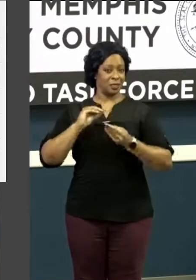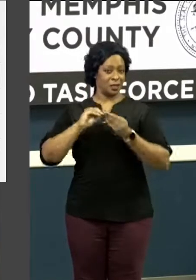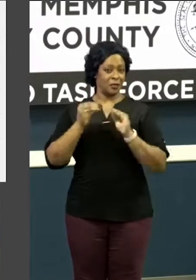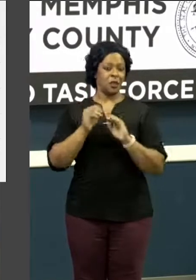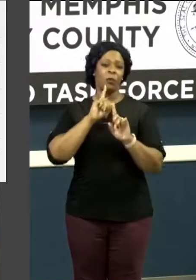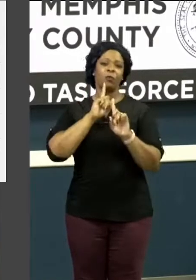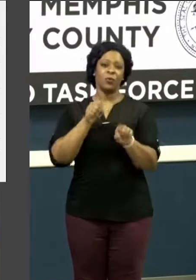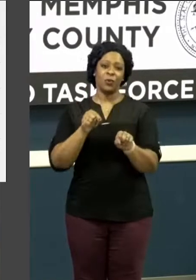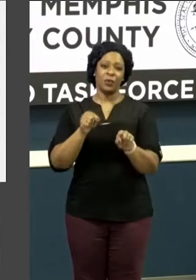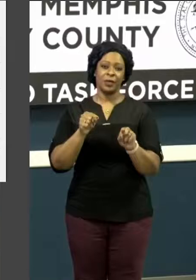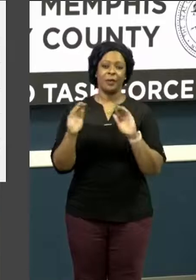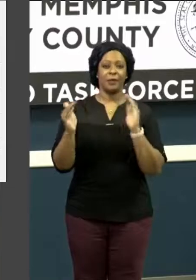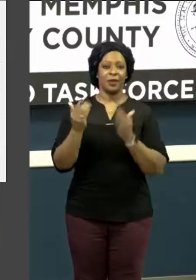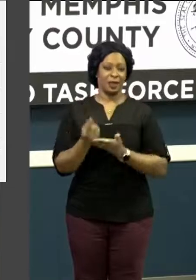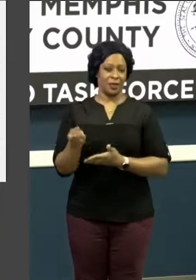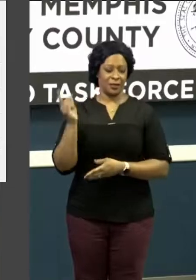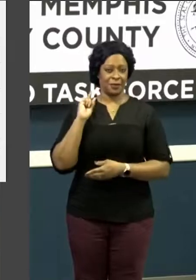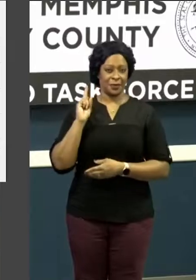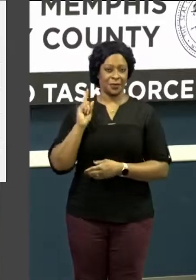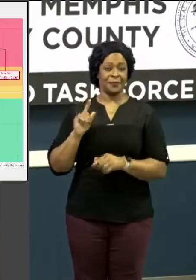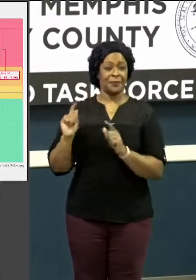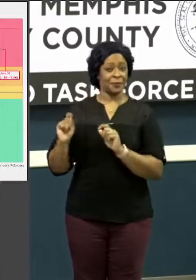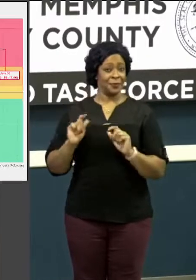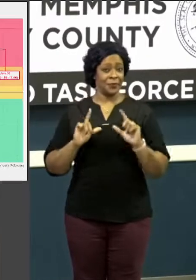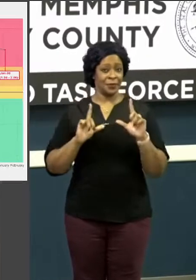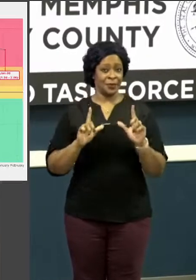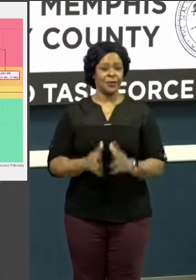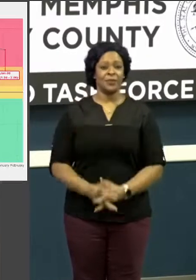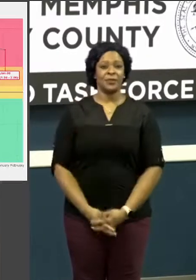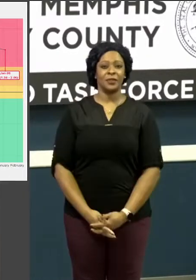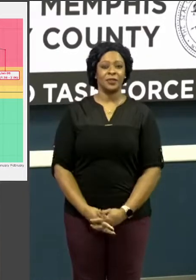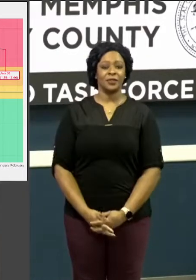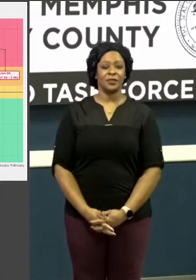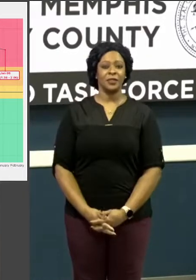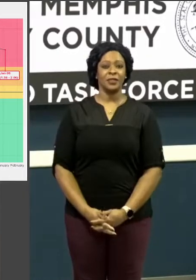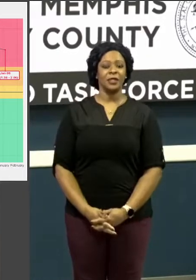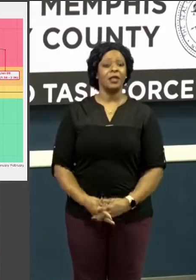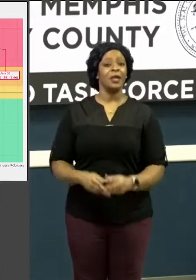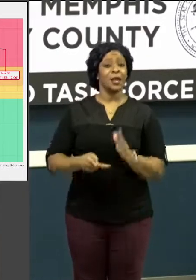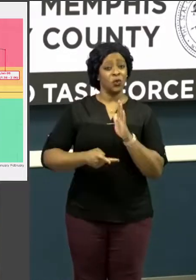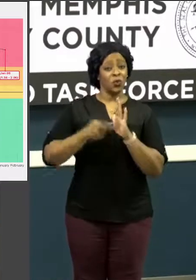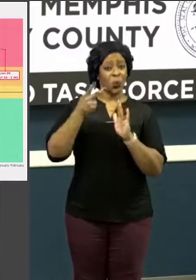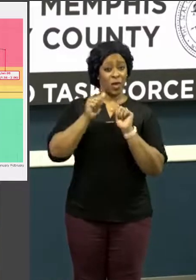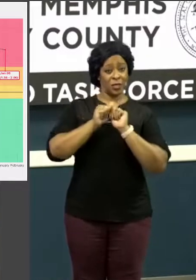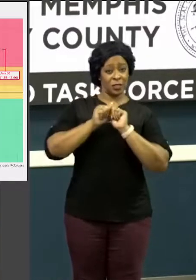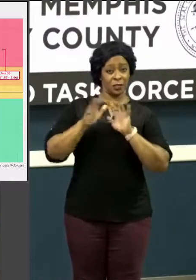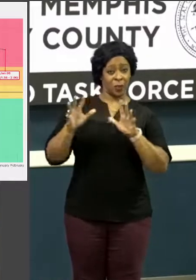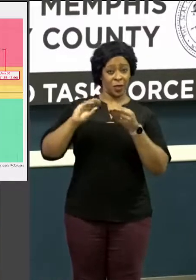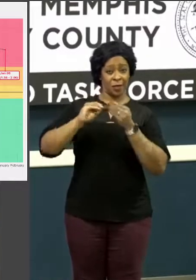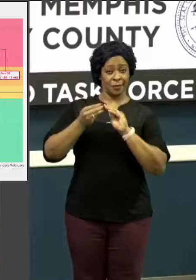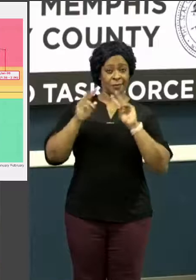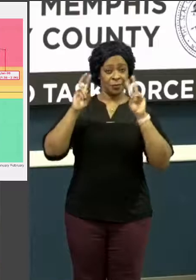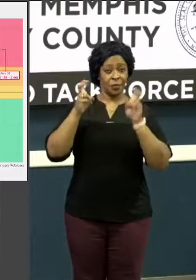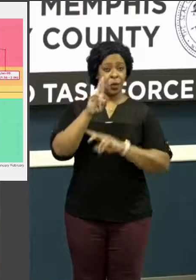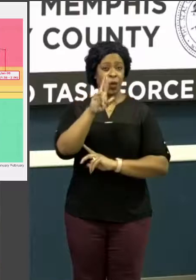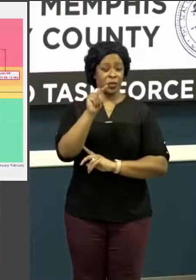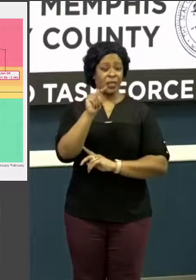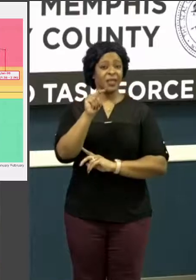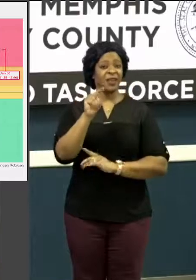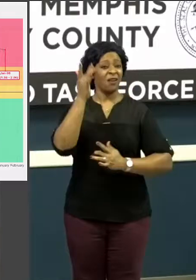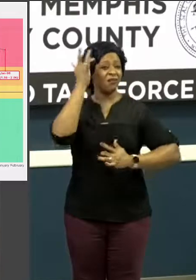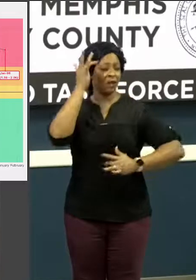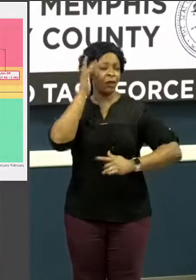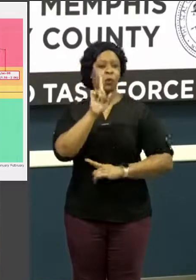we reported last week. Next slide. The effective reproductive number, or RT, of the virus is